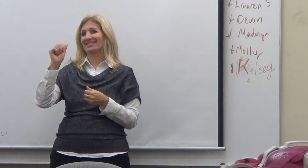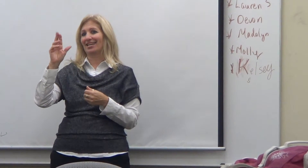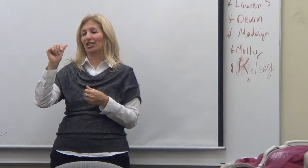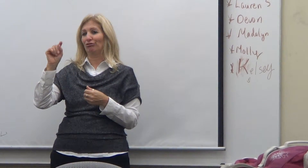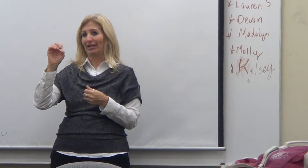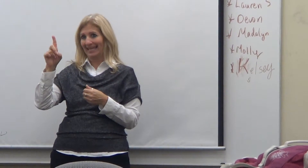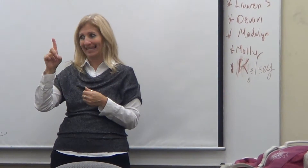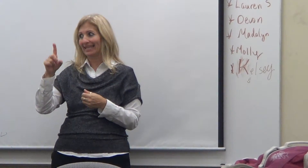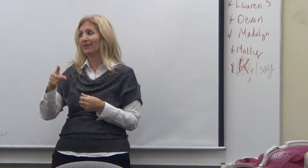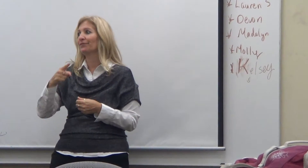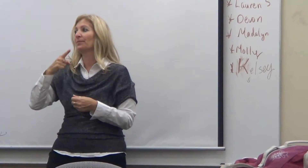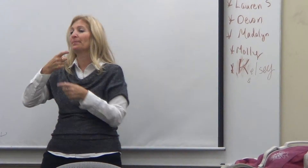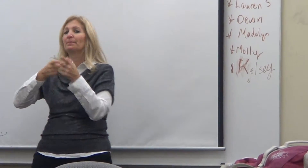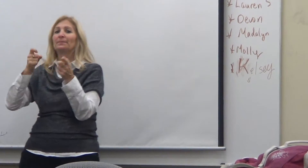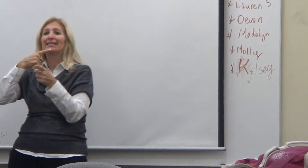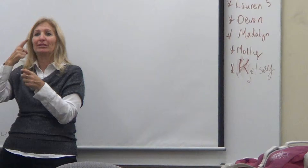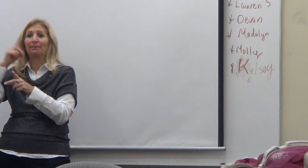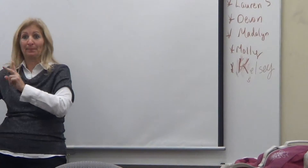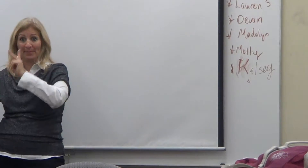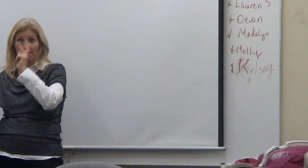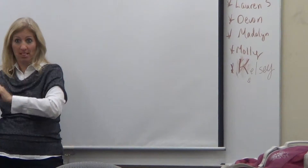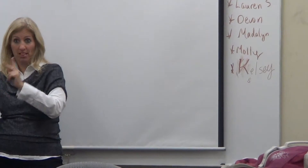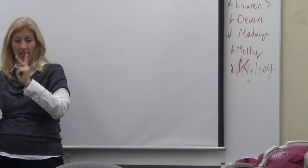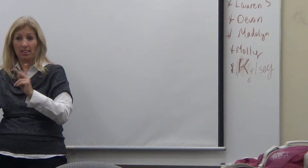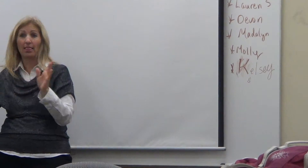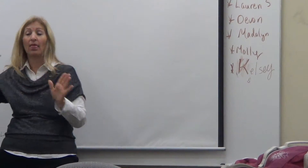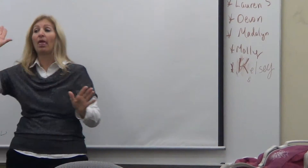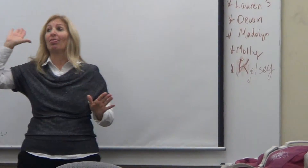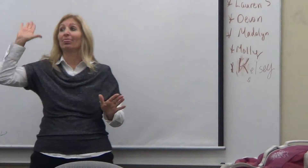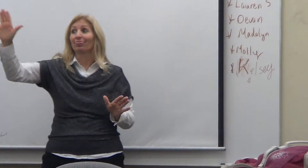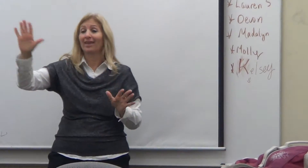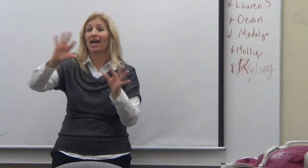And HUD decided that we should not have separation.